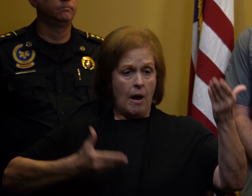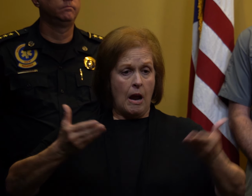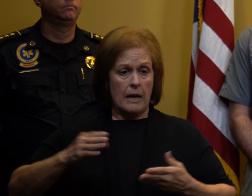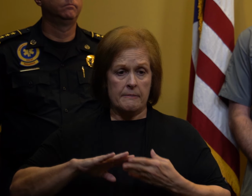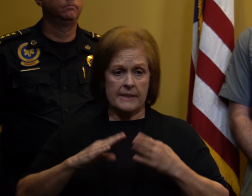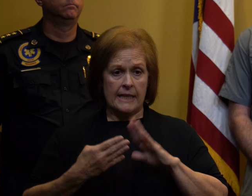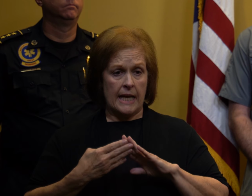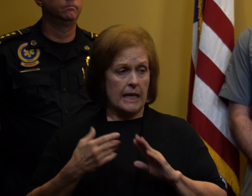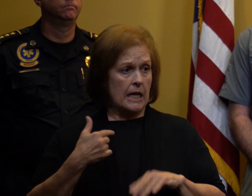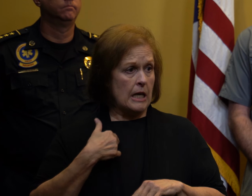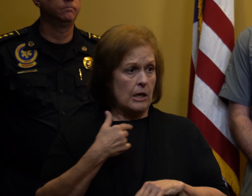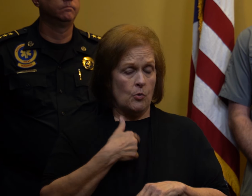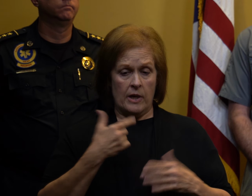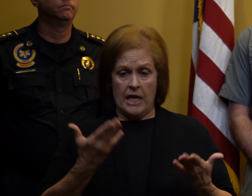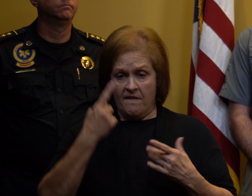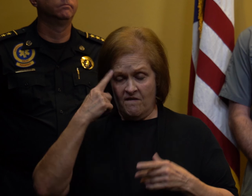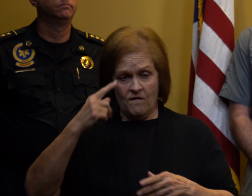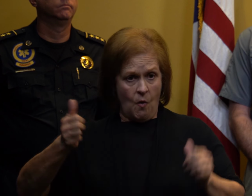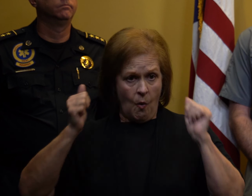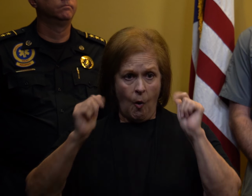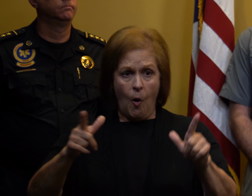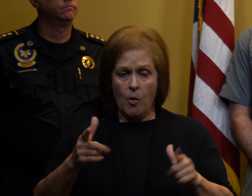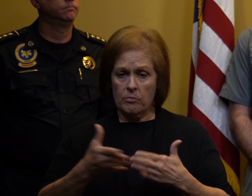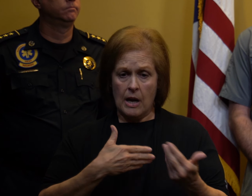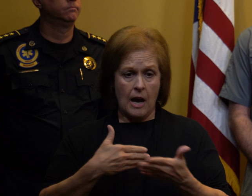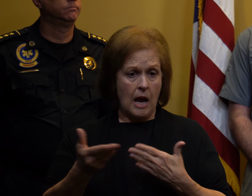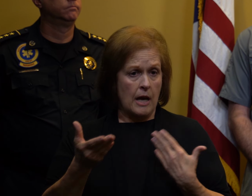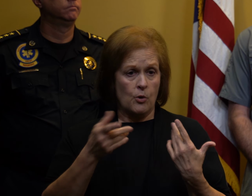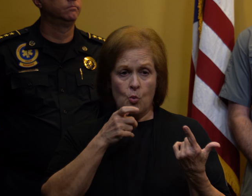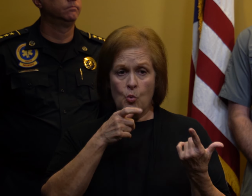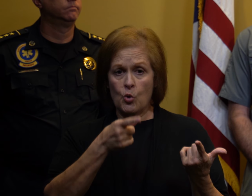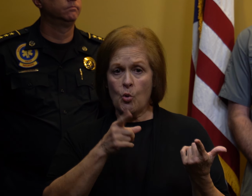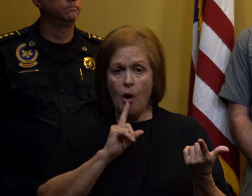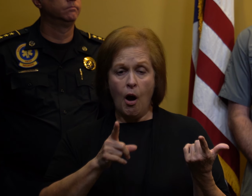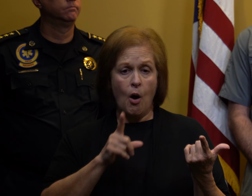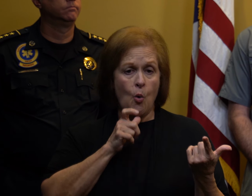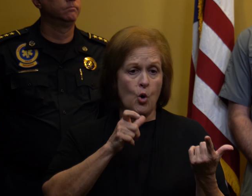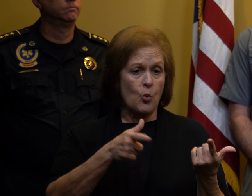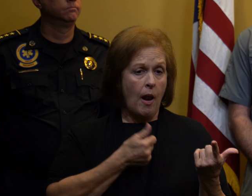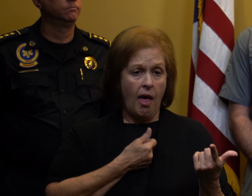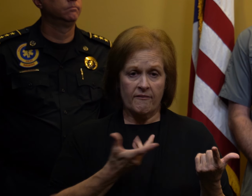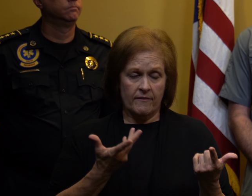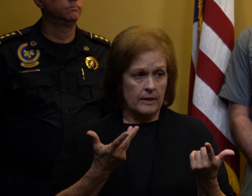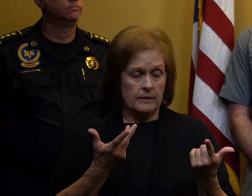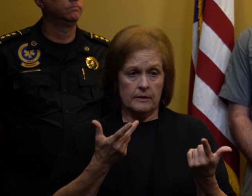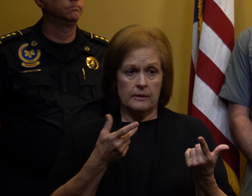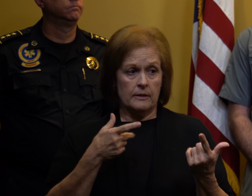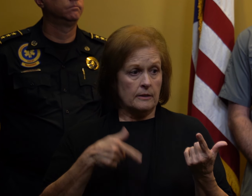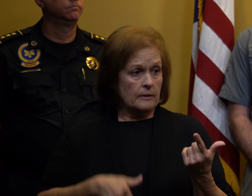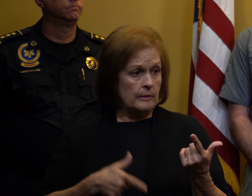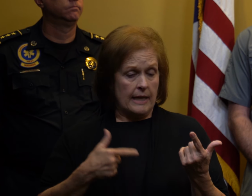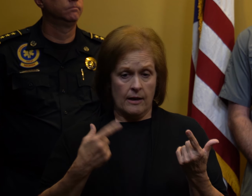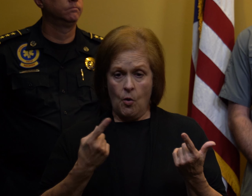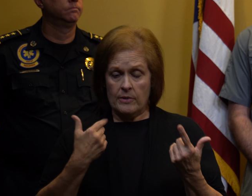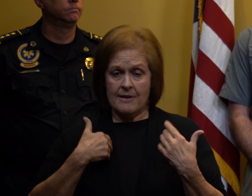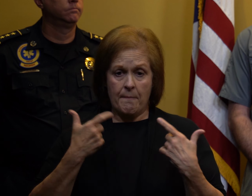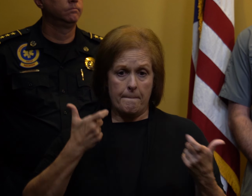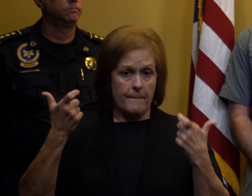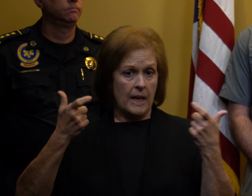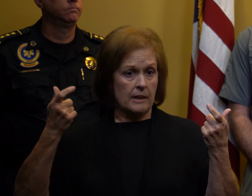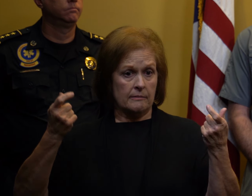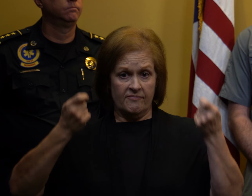we are for everyone, no matter who they are and no matter who they love. New Orleans hosts large-scale events like